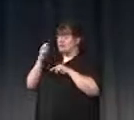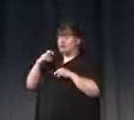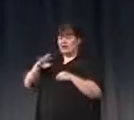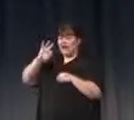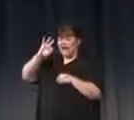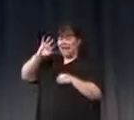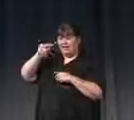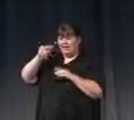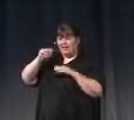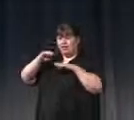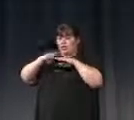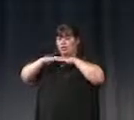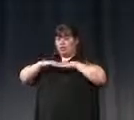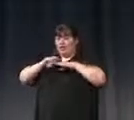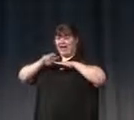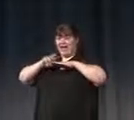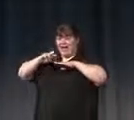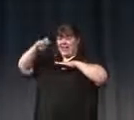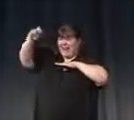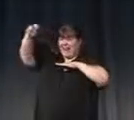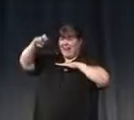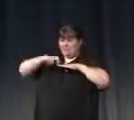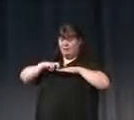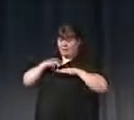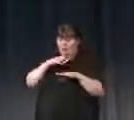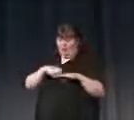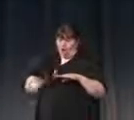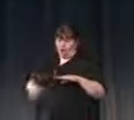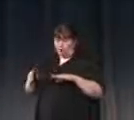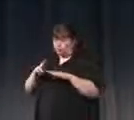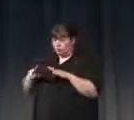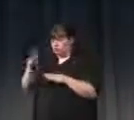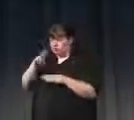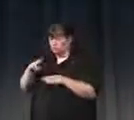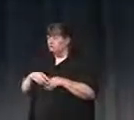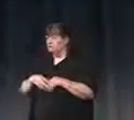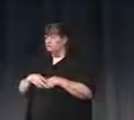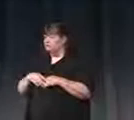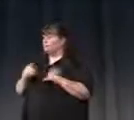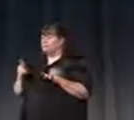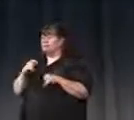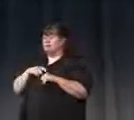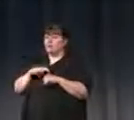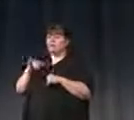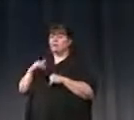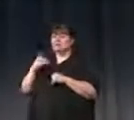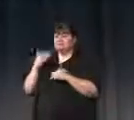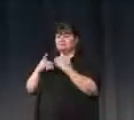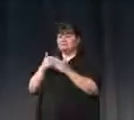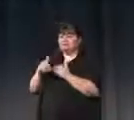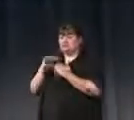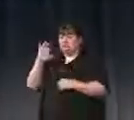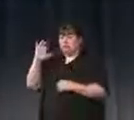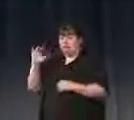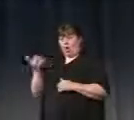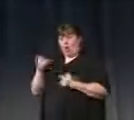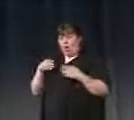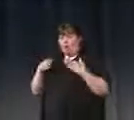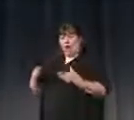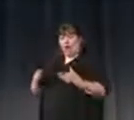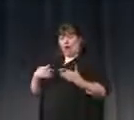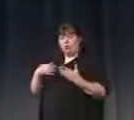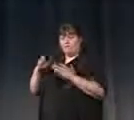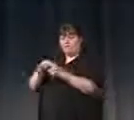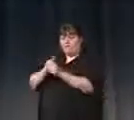feet above the roof of the new biological laboratories at Harvard University. At the present time, this procedure appears to be the only practical means